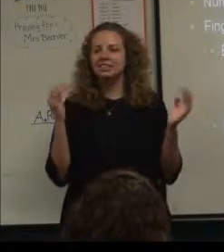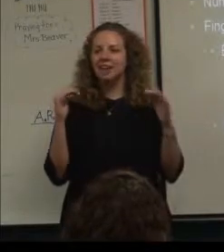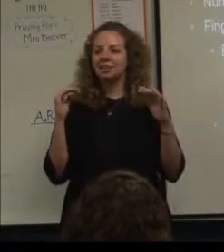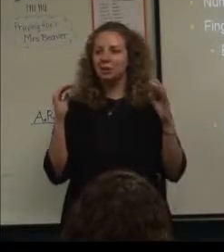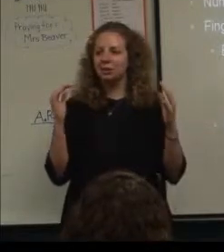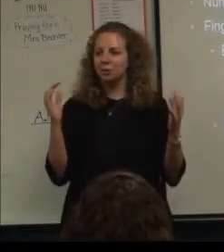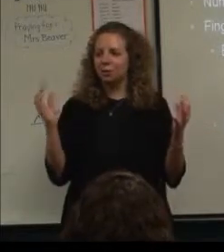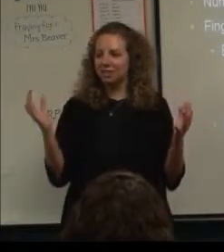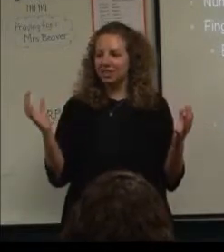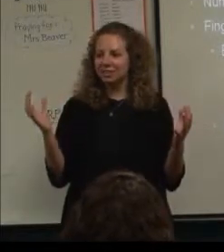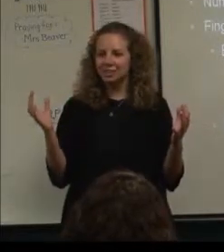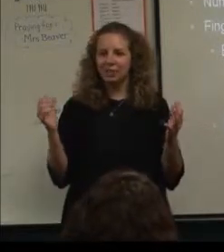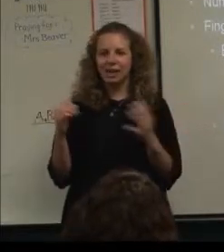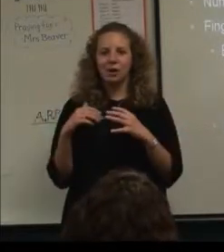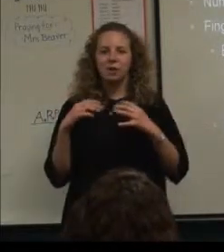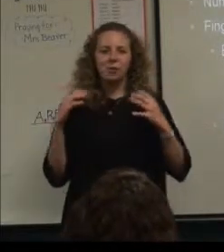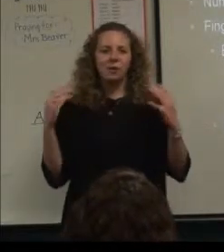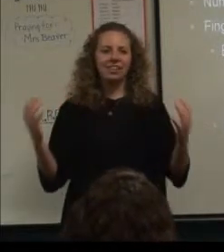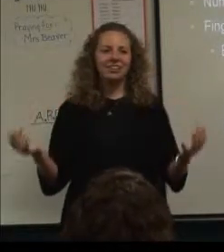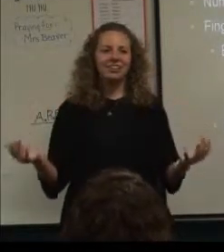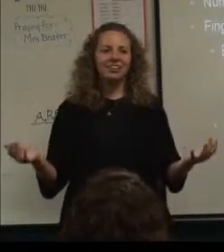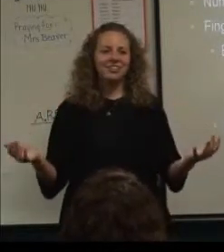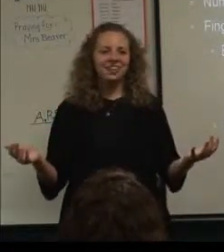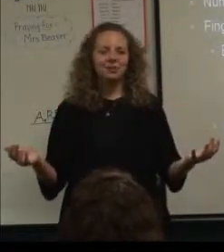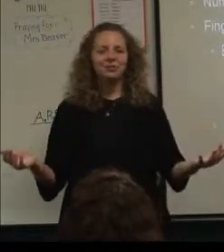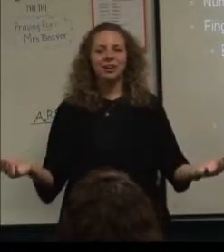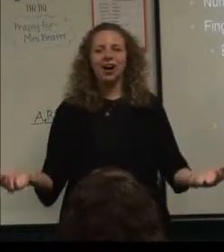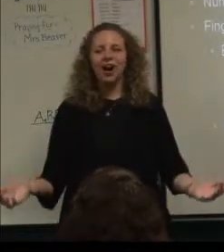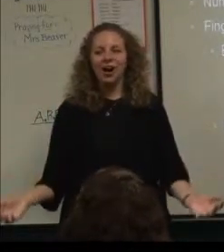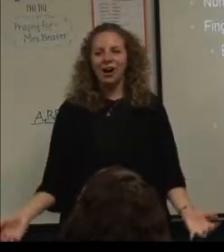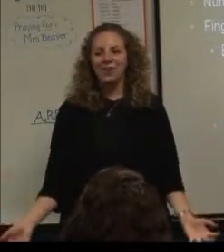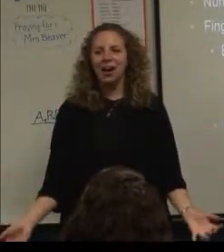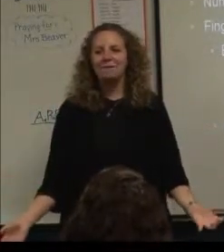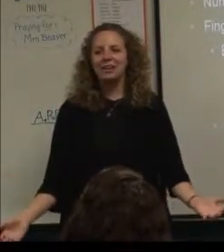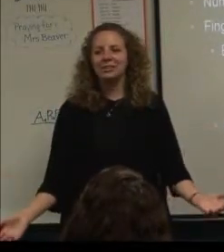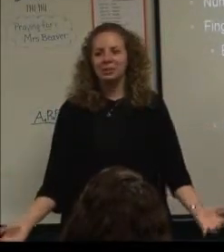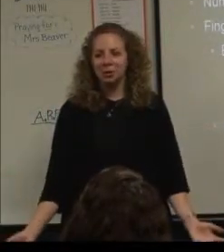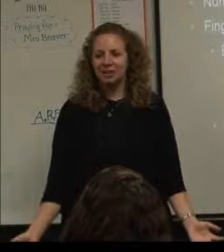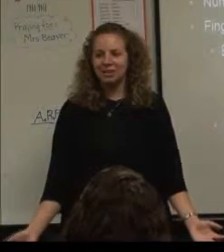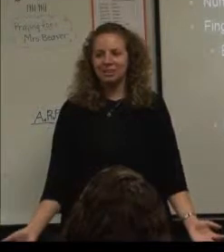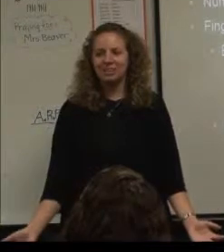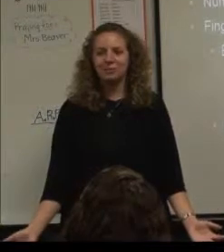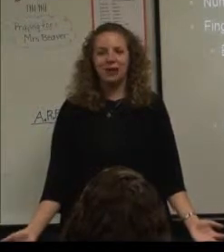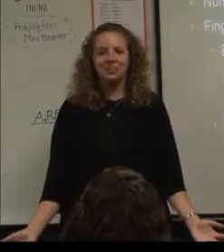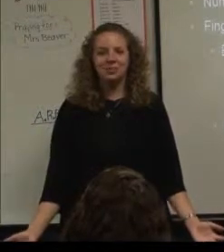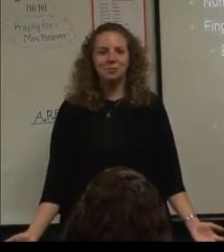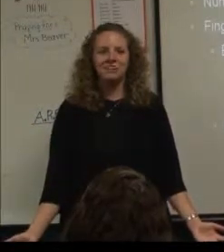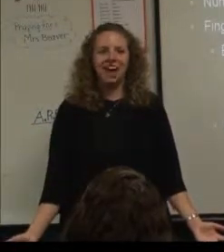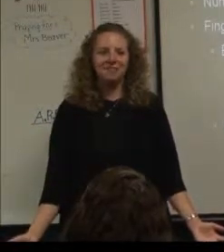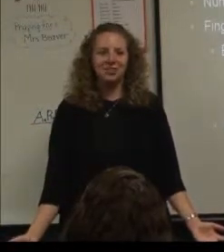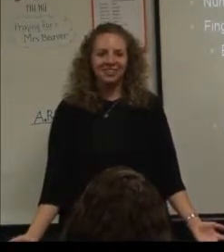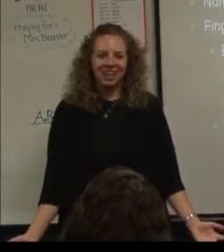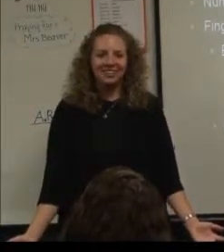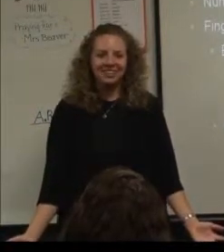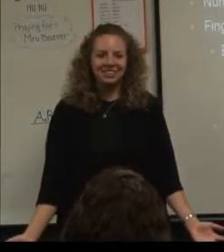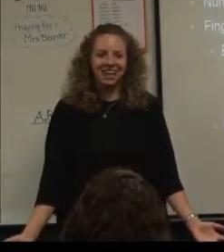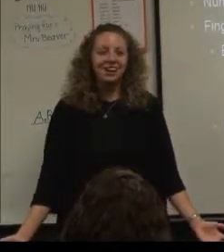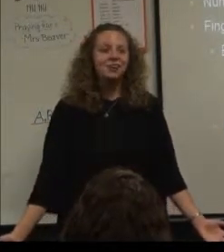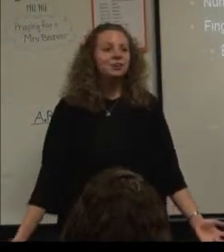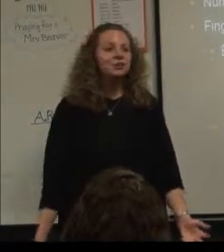that nobody told me this until like way later, and then I was like, oh, that makes so much sense. Why does nobody ever say this, okay?